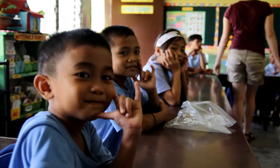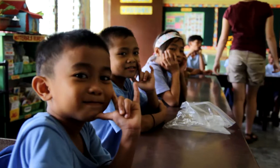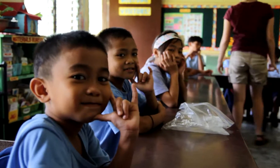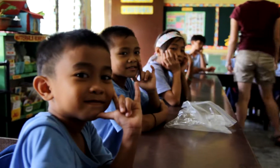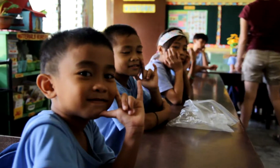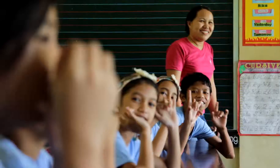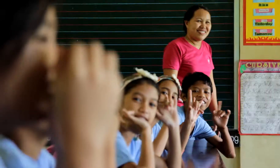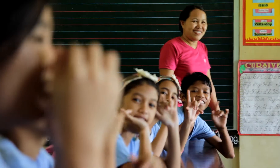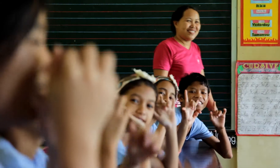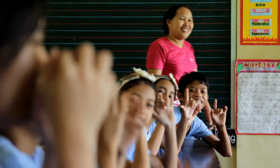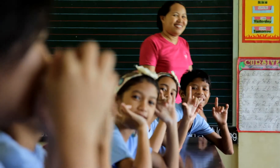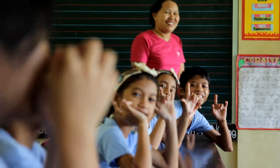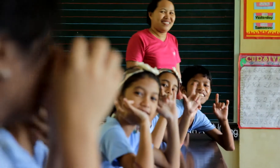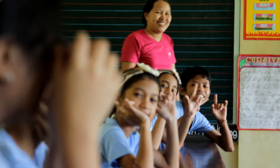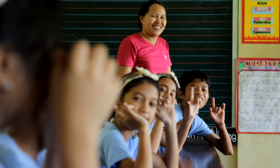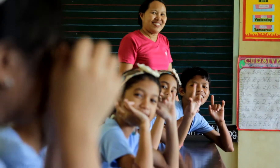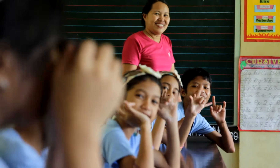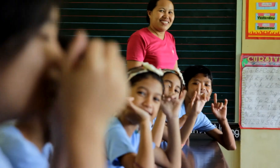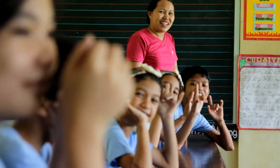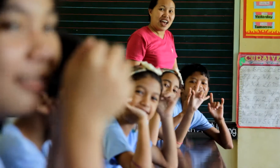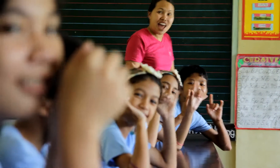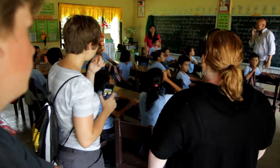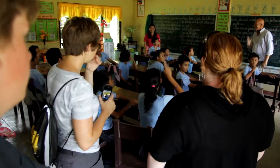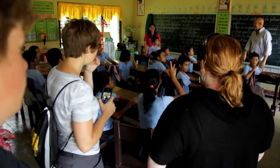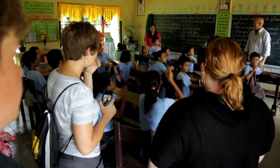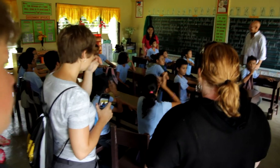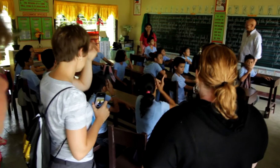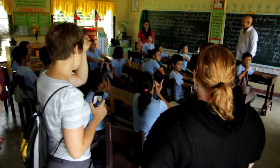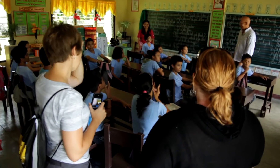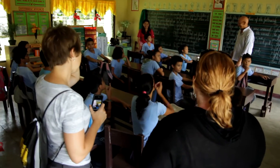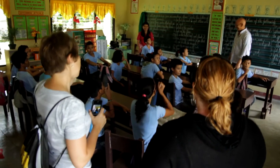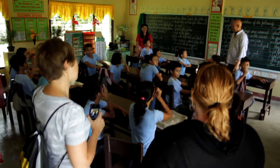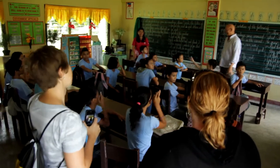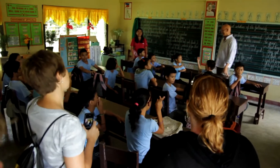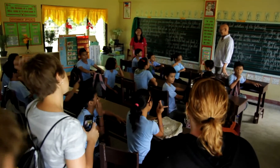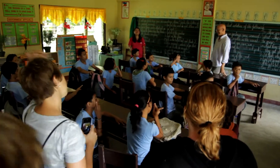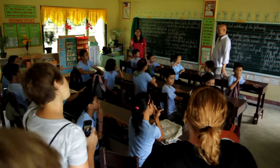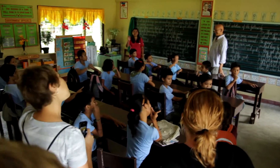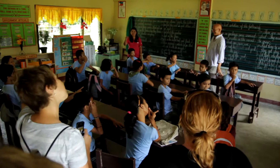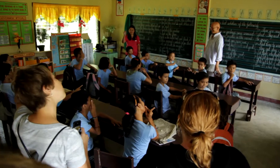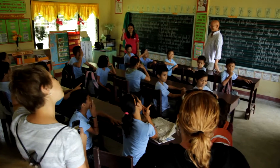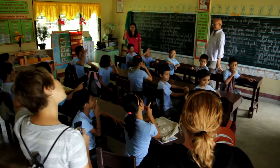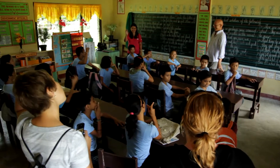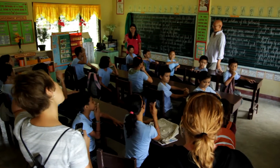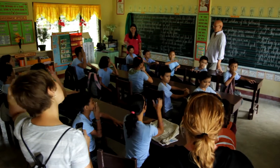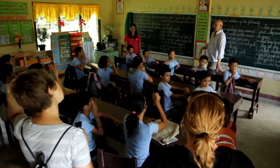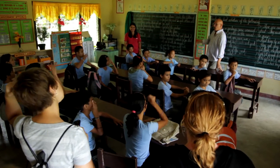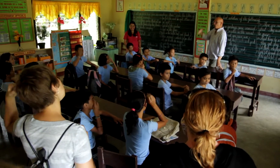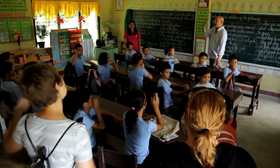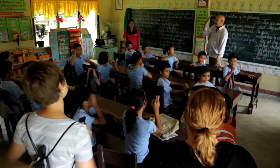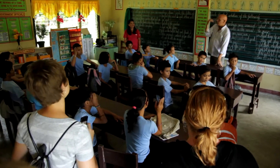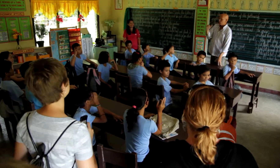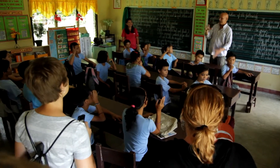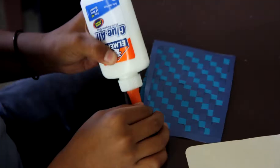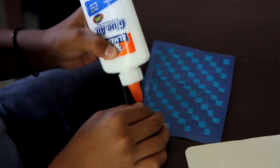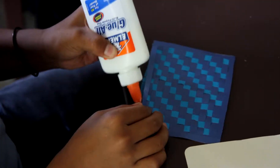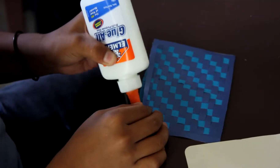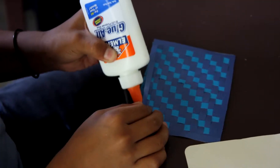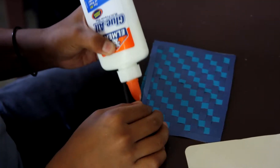provides specially trained teachers for the deaf and gathers the deaf children from towns and smaller islands in the catchment area. IDEA